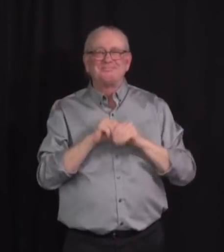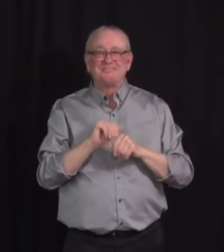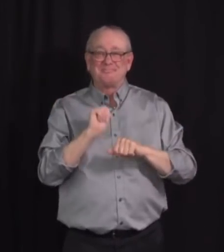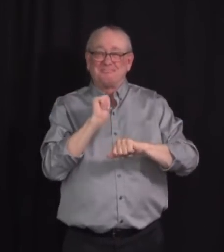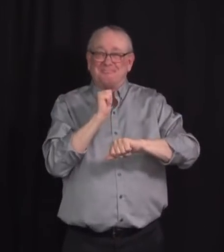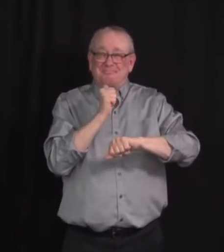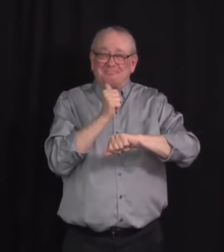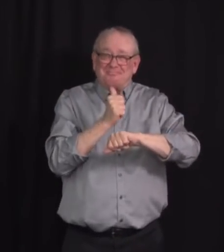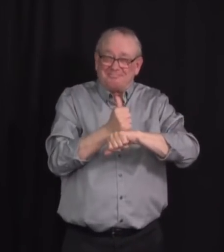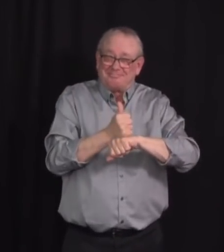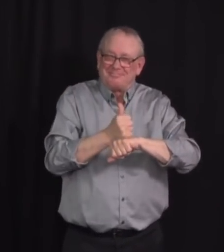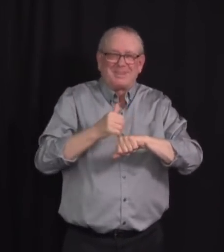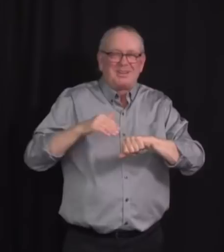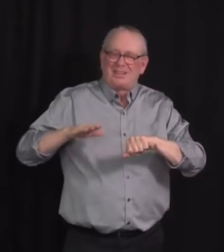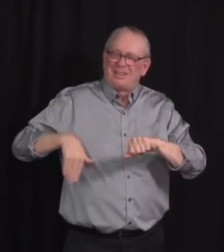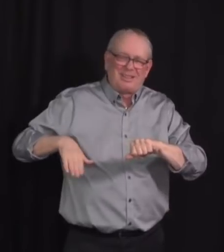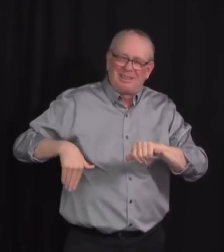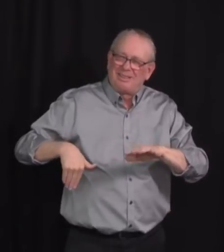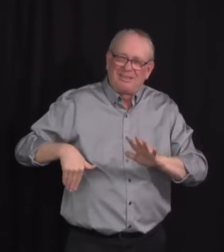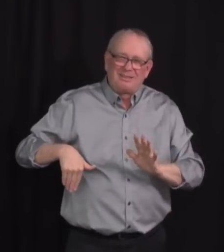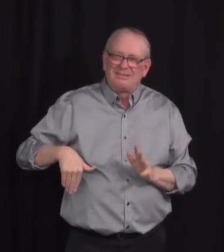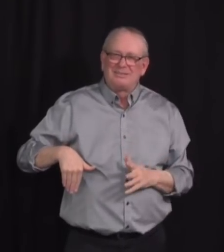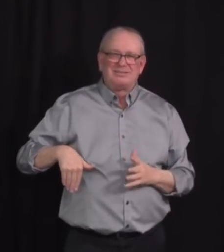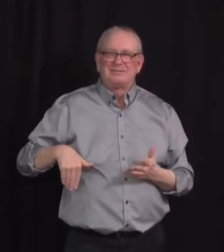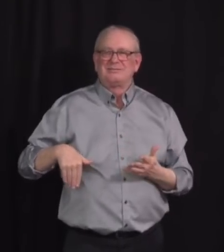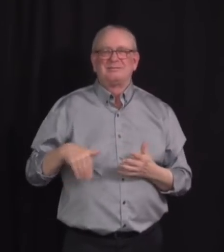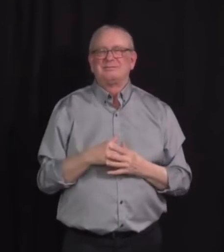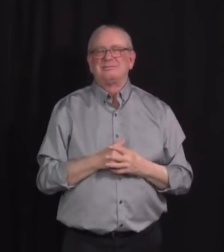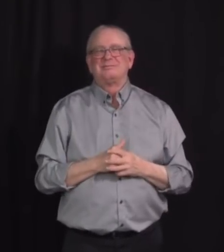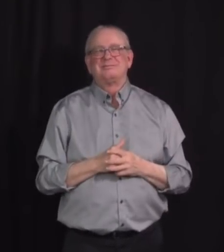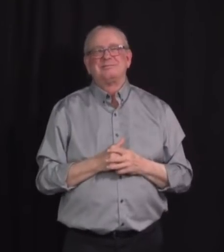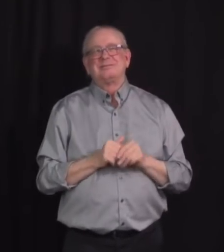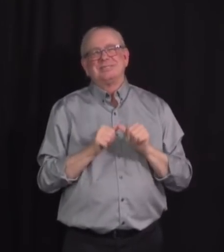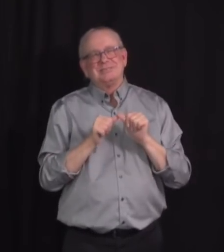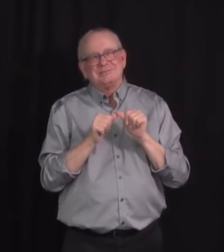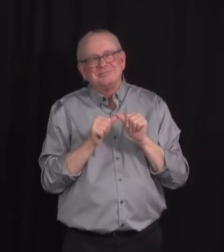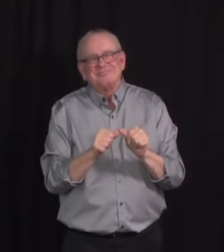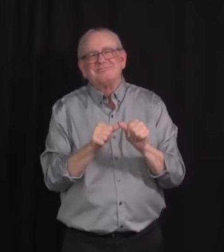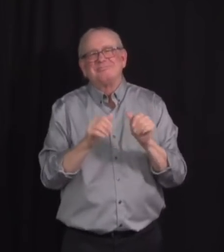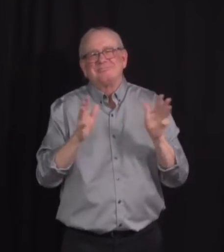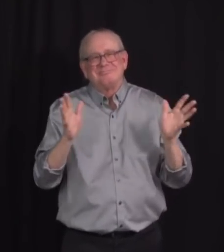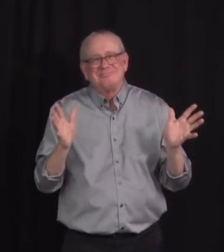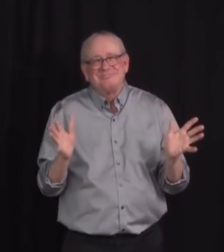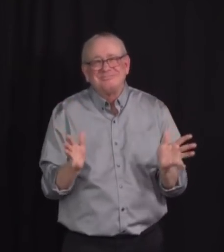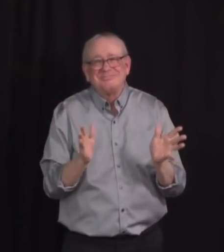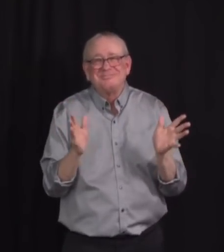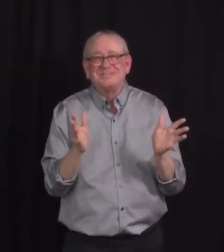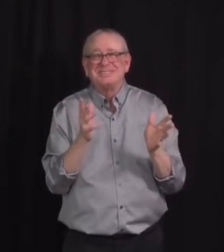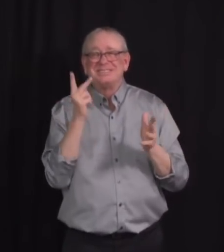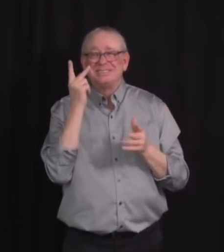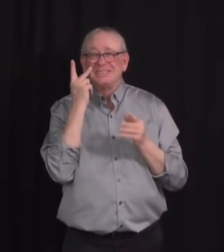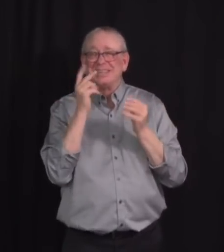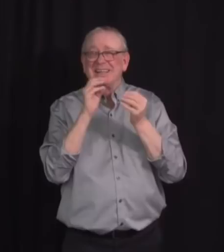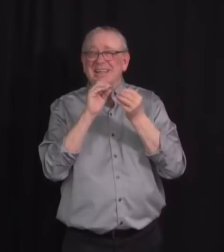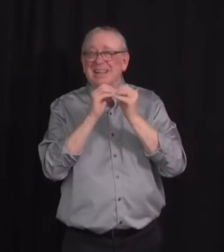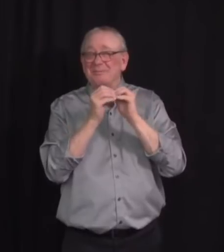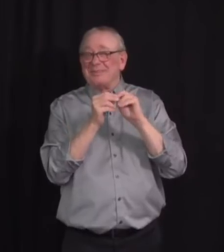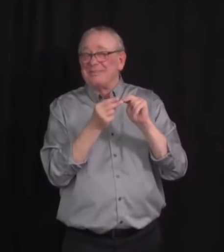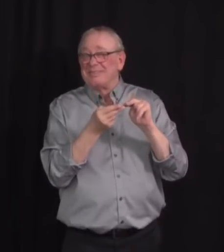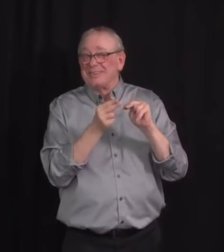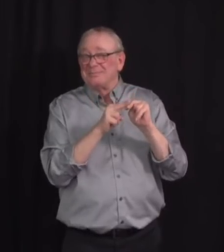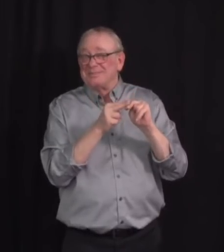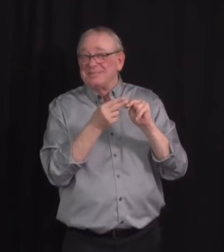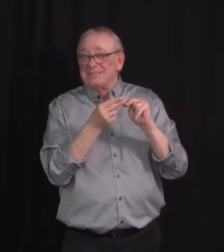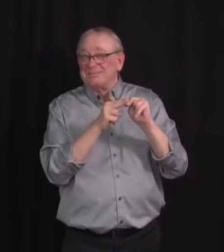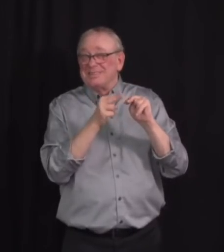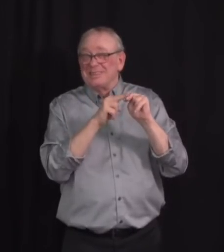would continue to advise Albertans, especially if we see variant cases continue to rise, to think twice before having a gathering with someone